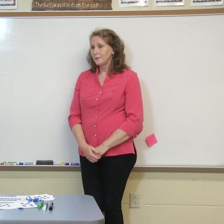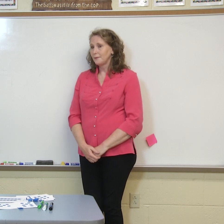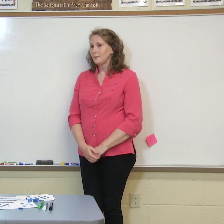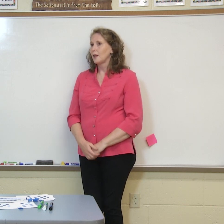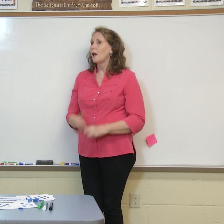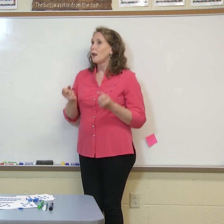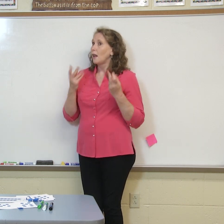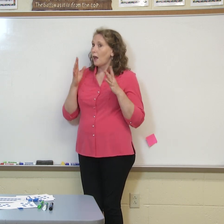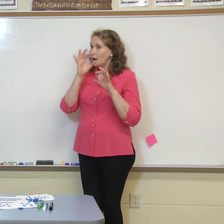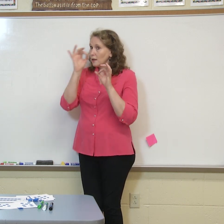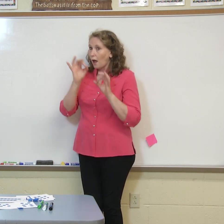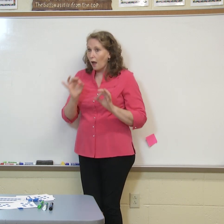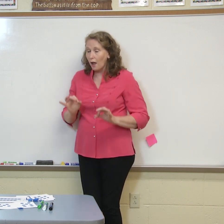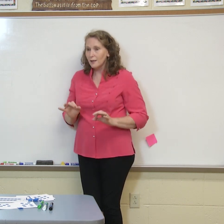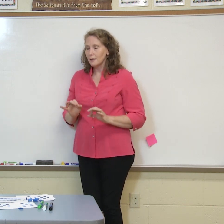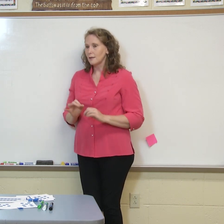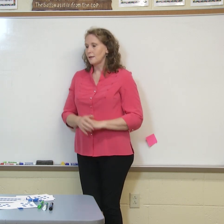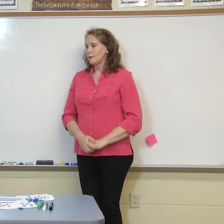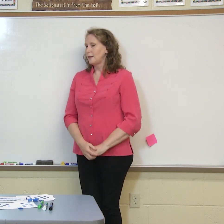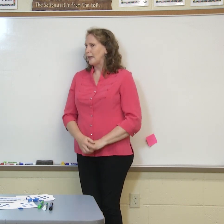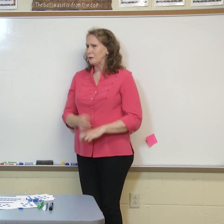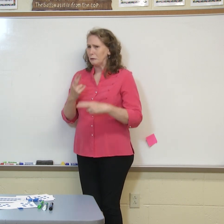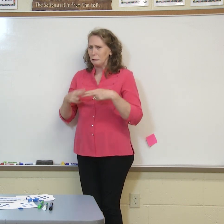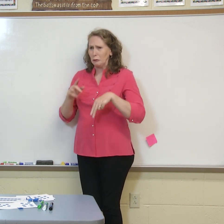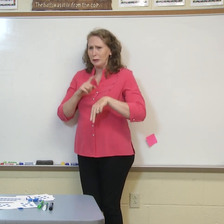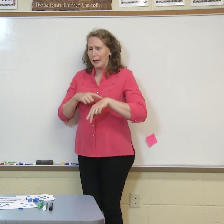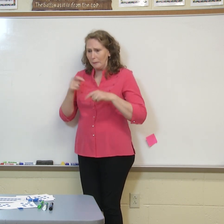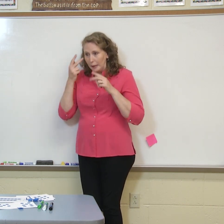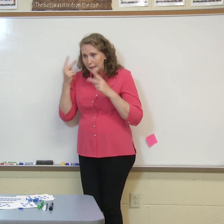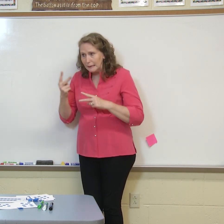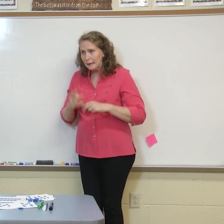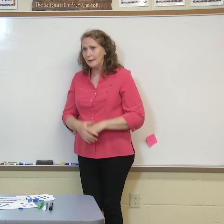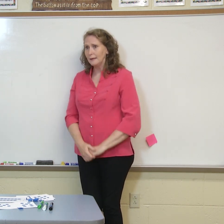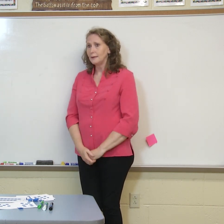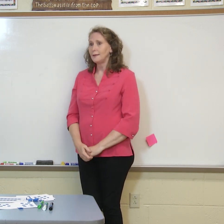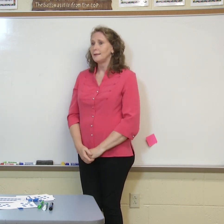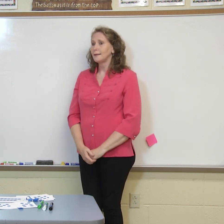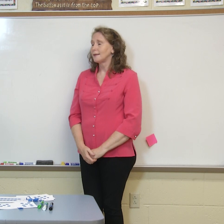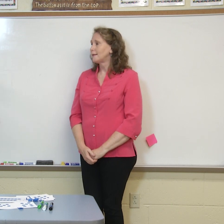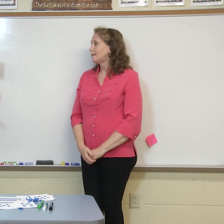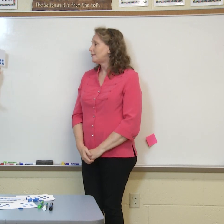That's a lot of dots. And only a little bit of time.